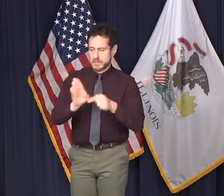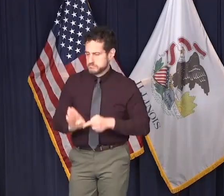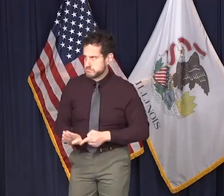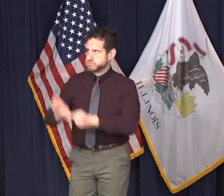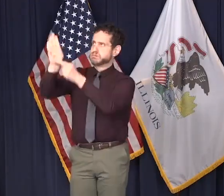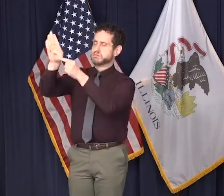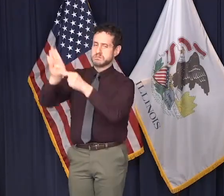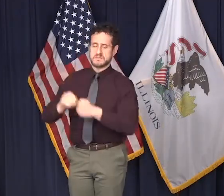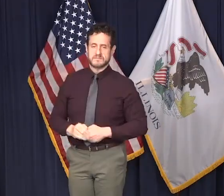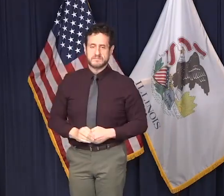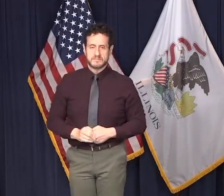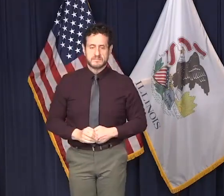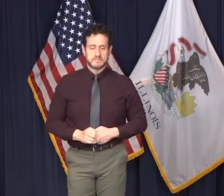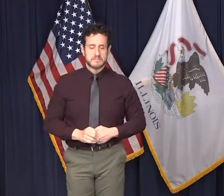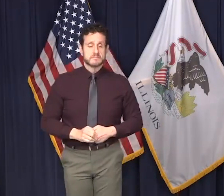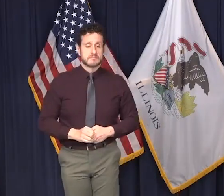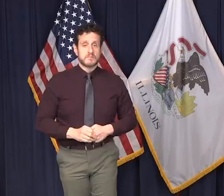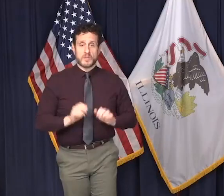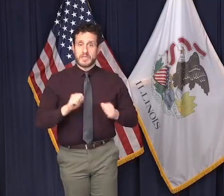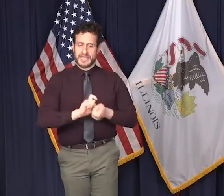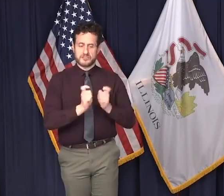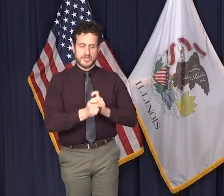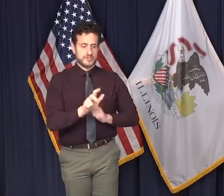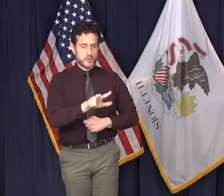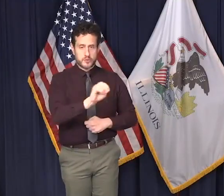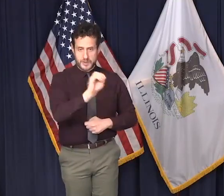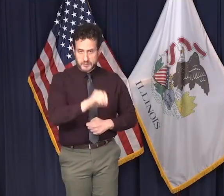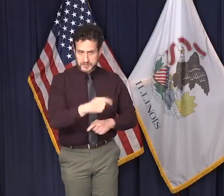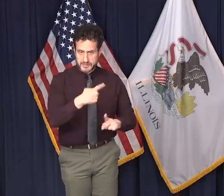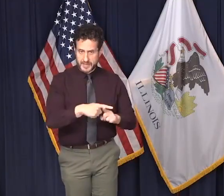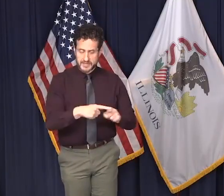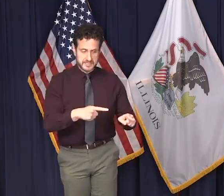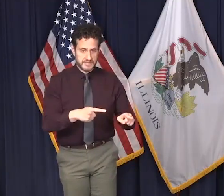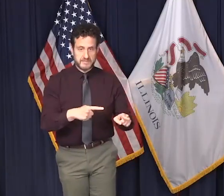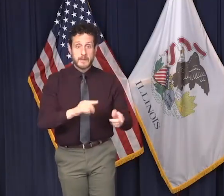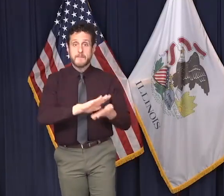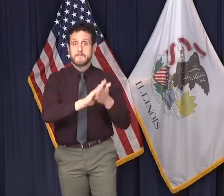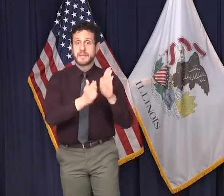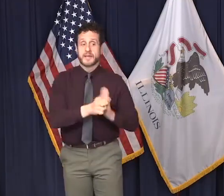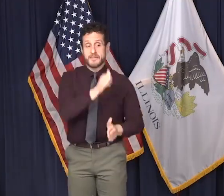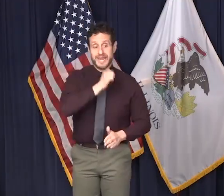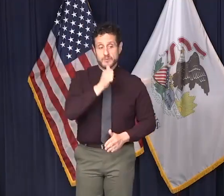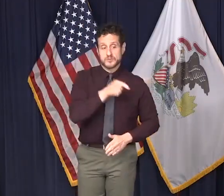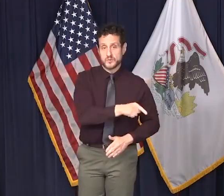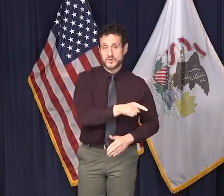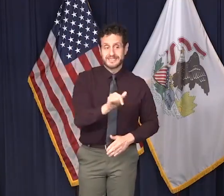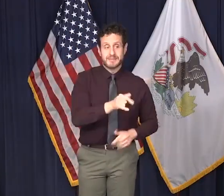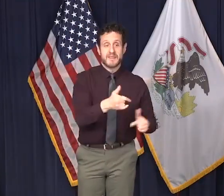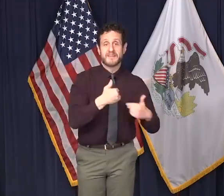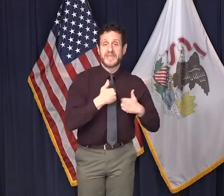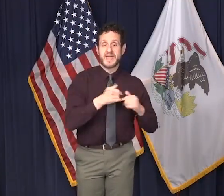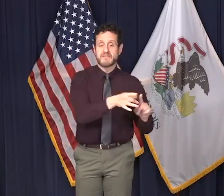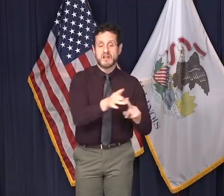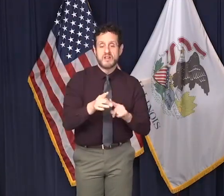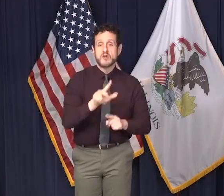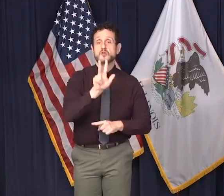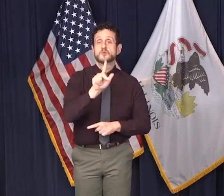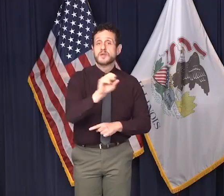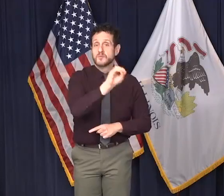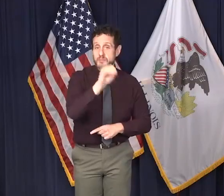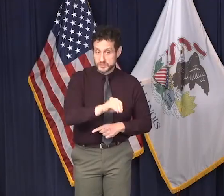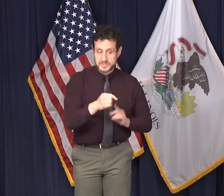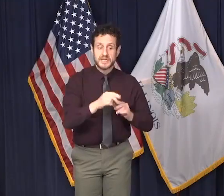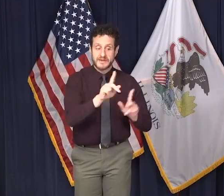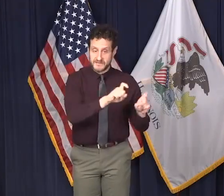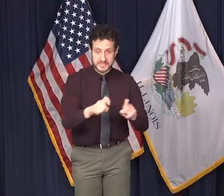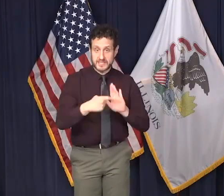go from 3% positivity to Arizona's 23% positivity in the blink of an eye.